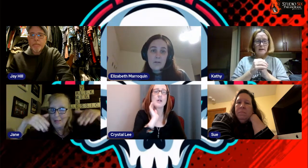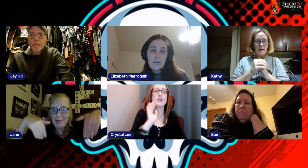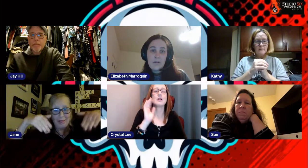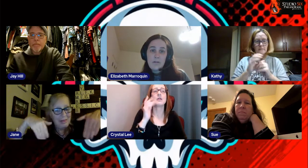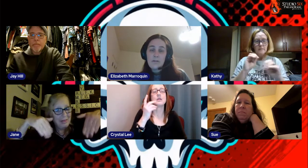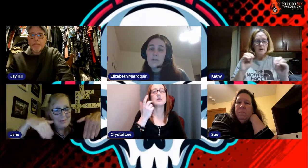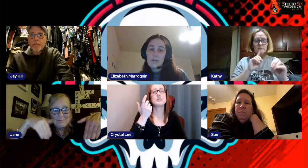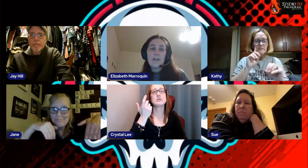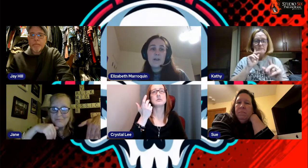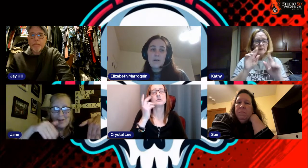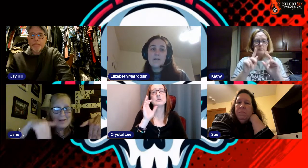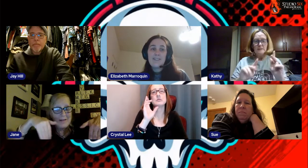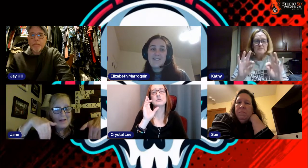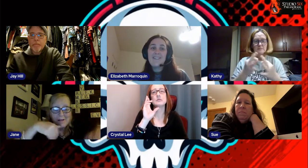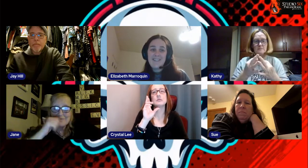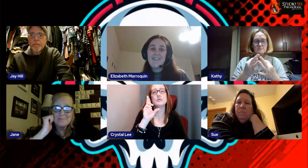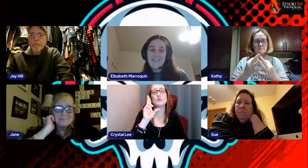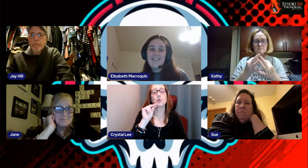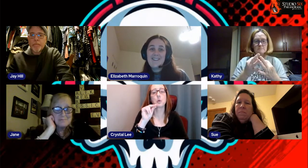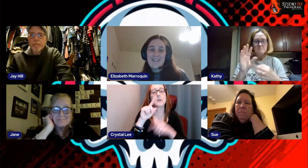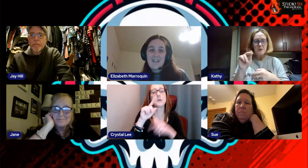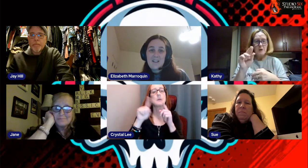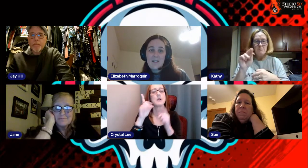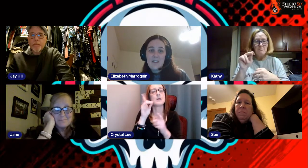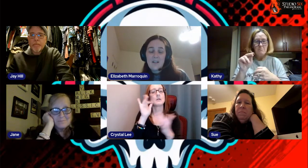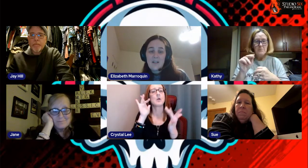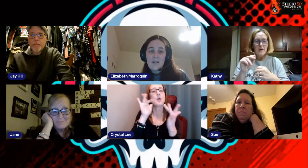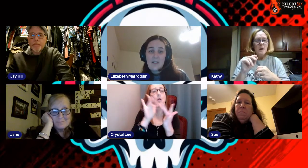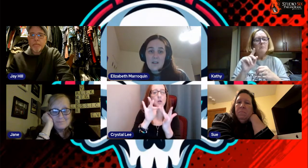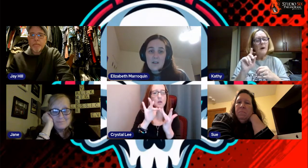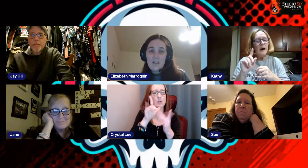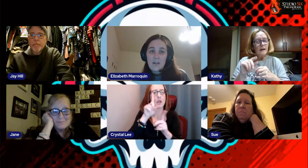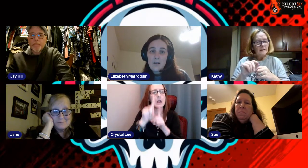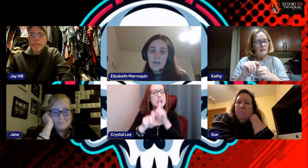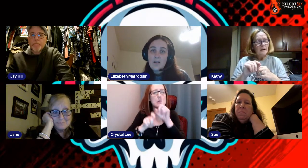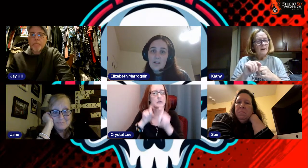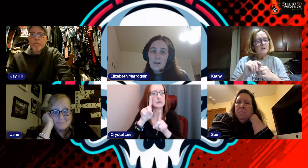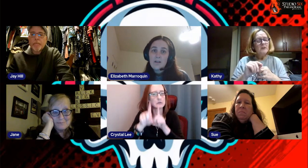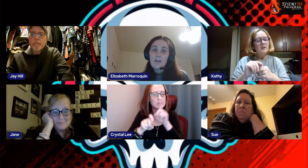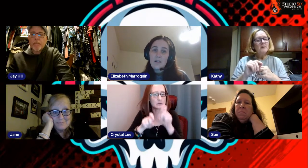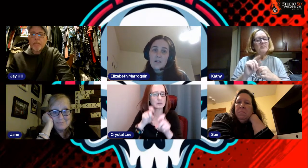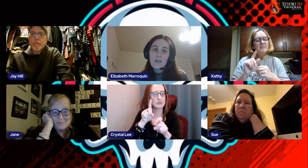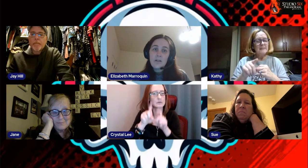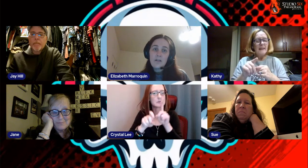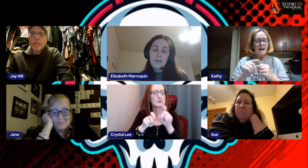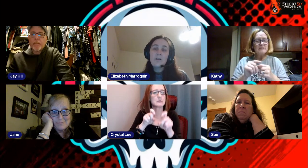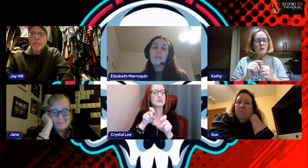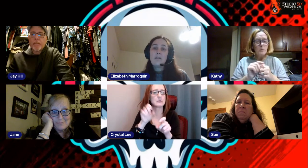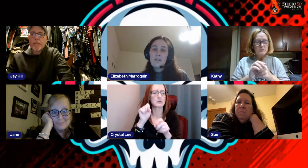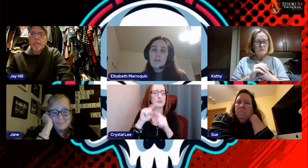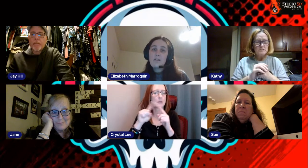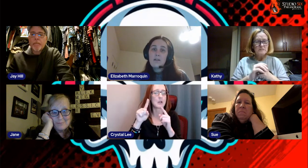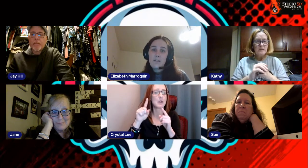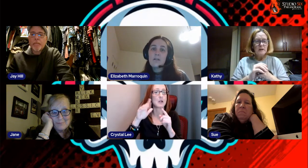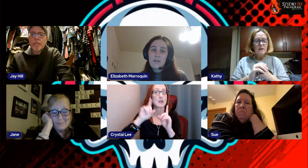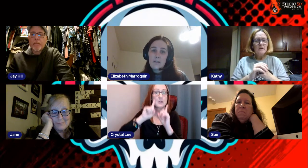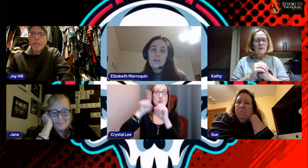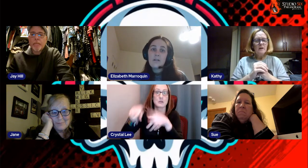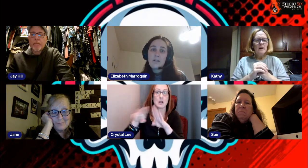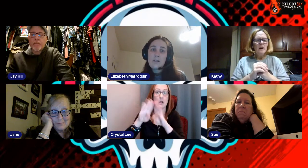No, not yet. No deaf families. No. But she did ask